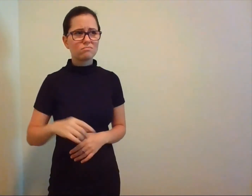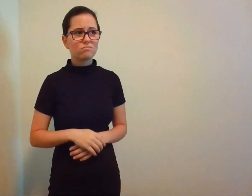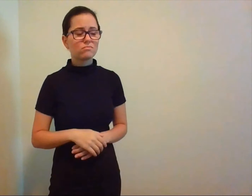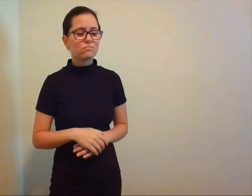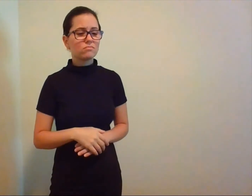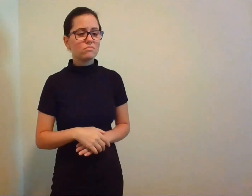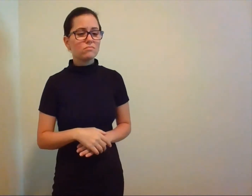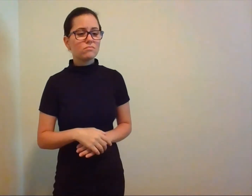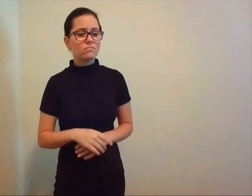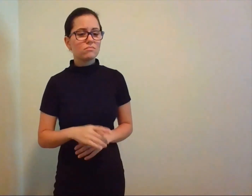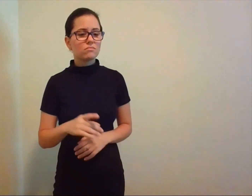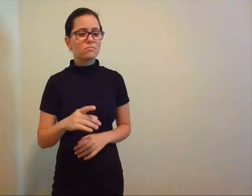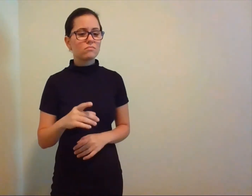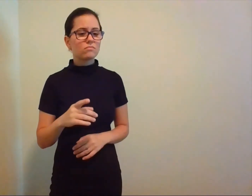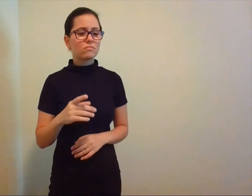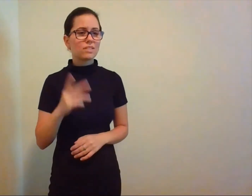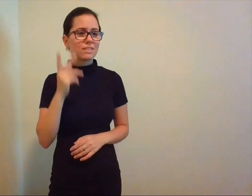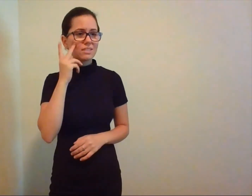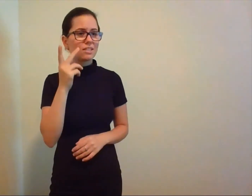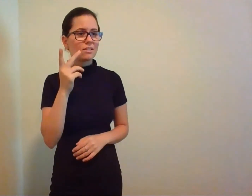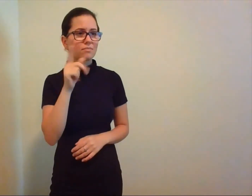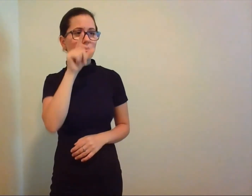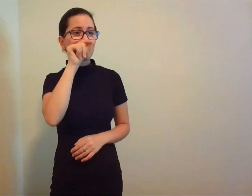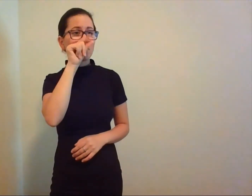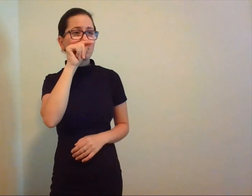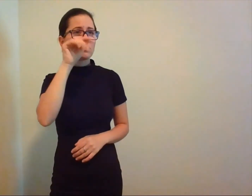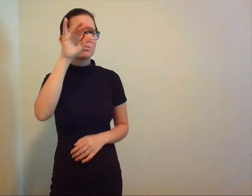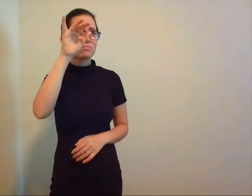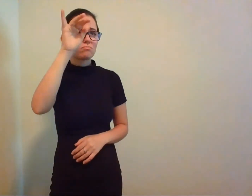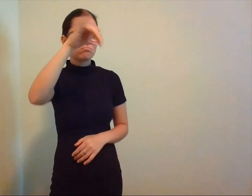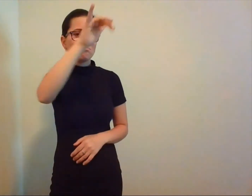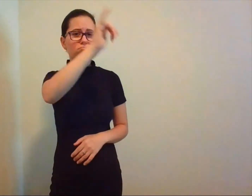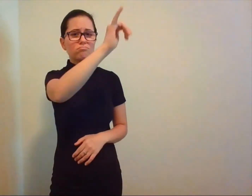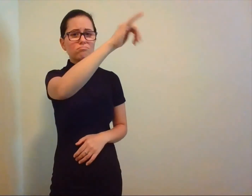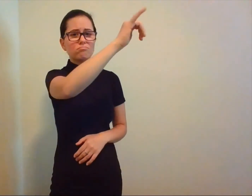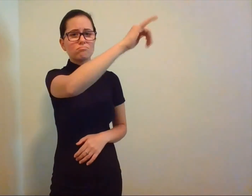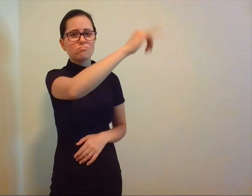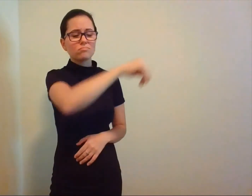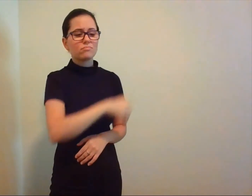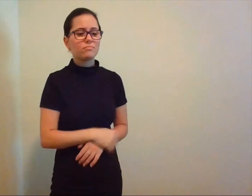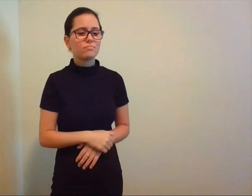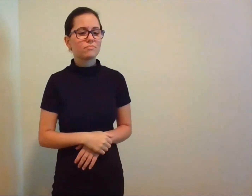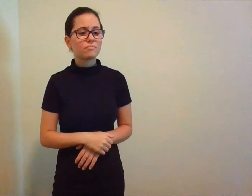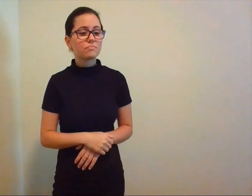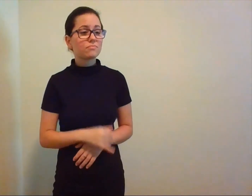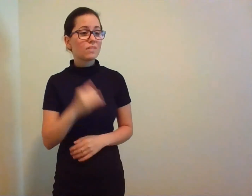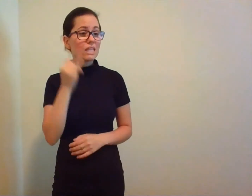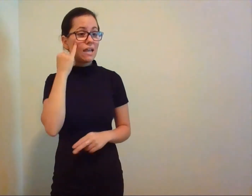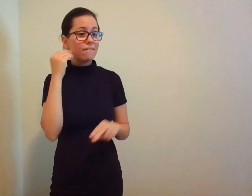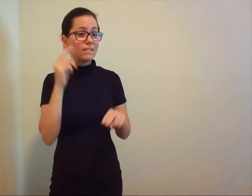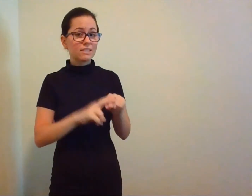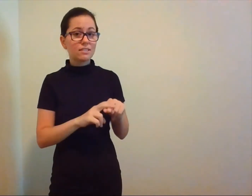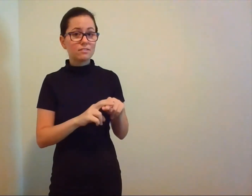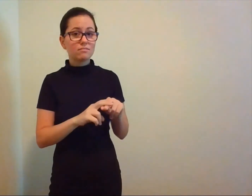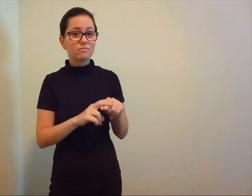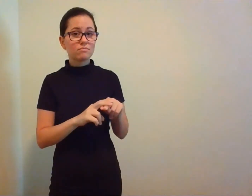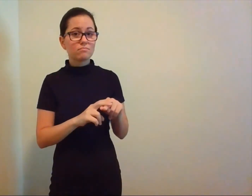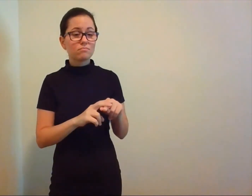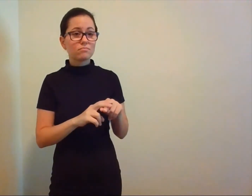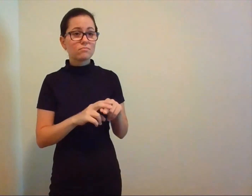know the birds, and the more you sit there with a little discipline to not do anything else. We didn't even read a book.